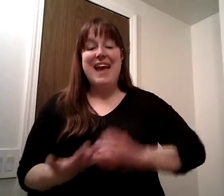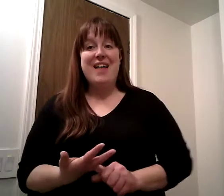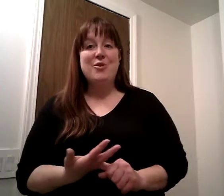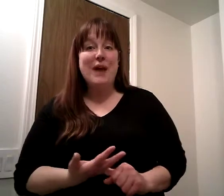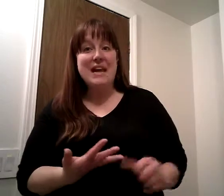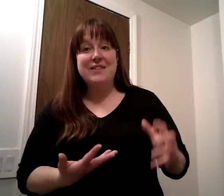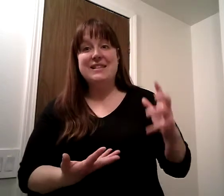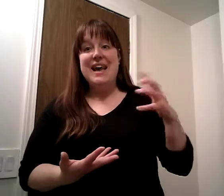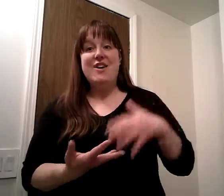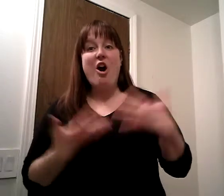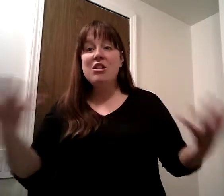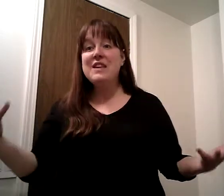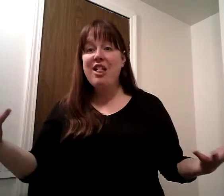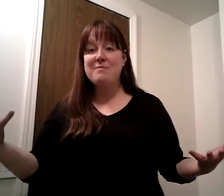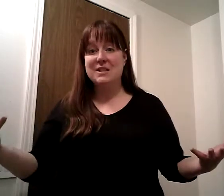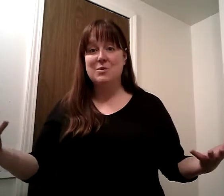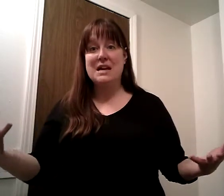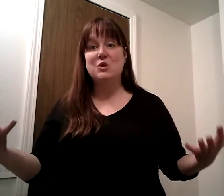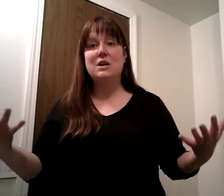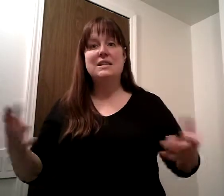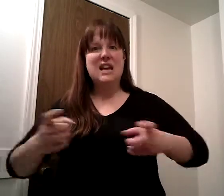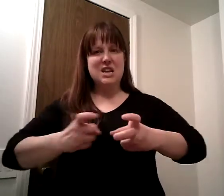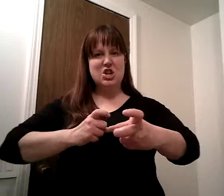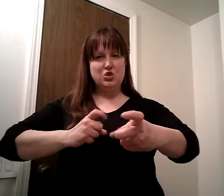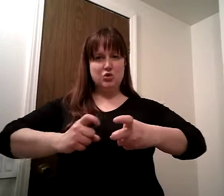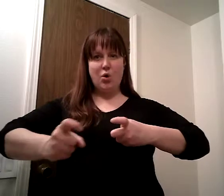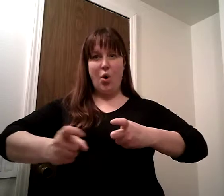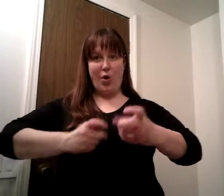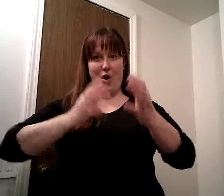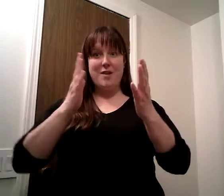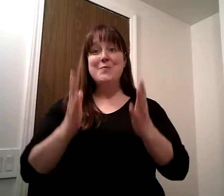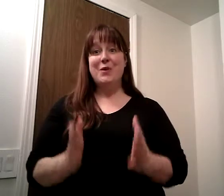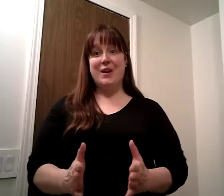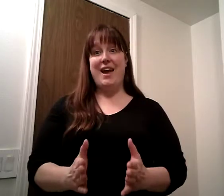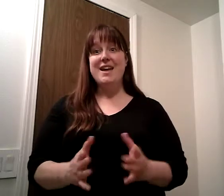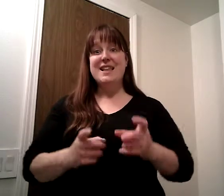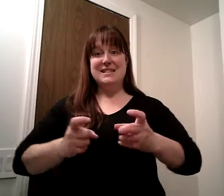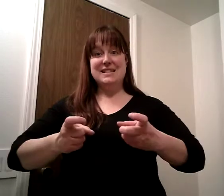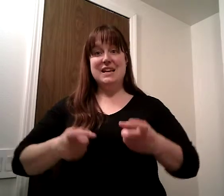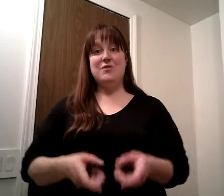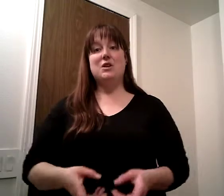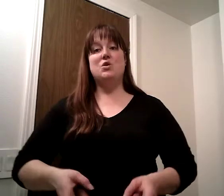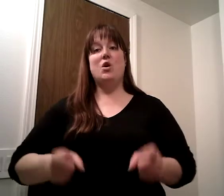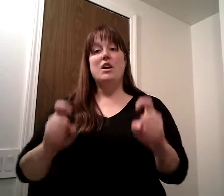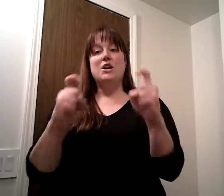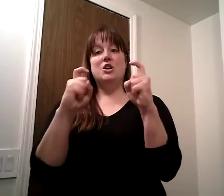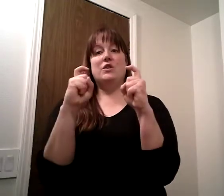and the waves and all of the elements, right? So we're going to sign controller, okay? This is the sign for control. You're going to